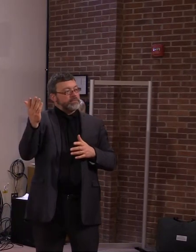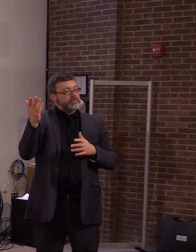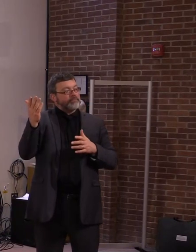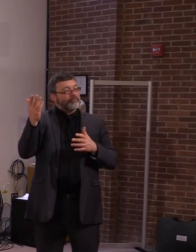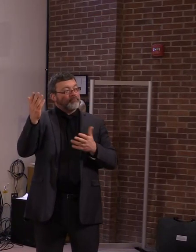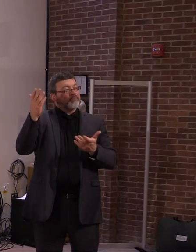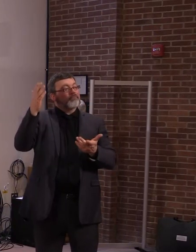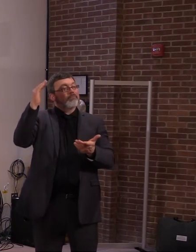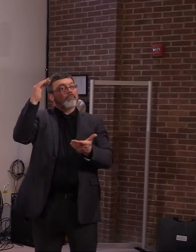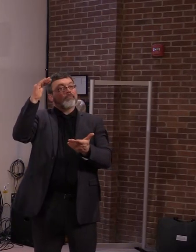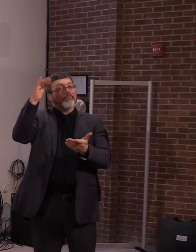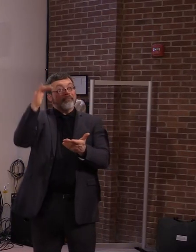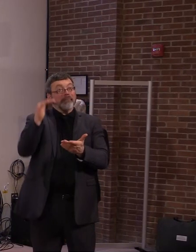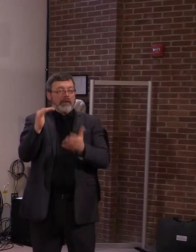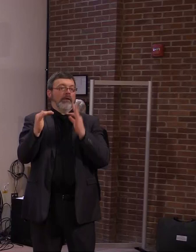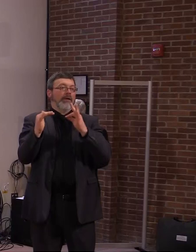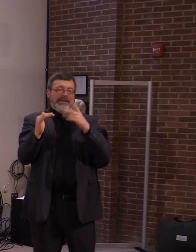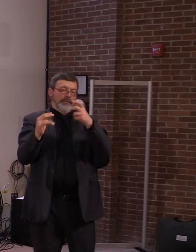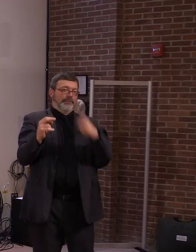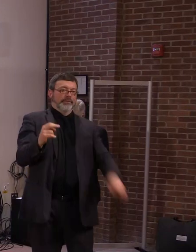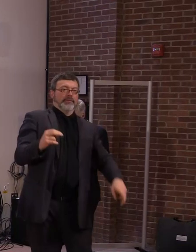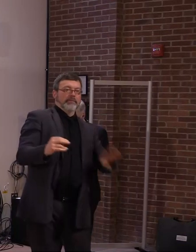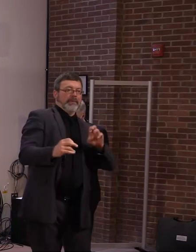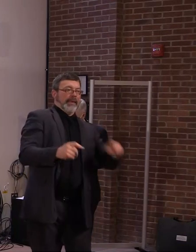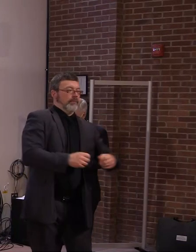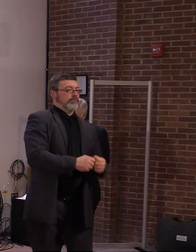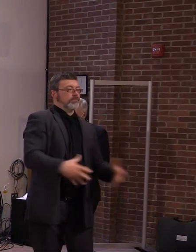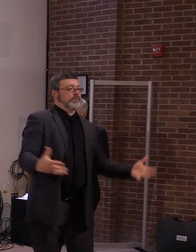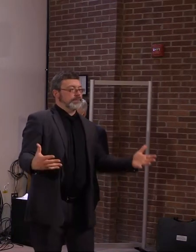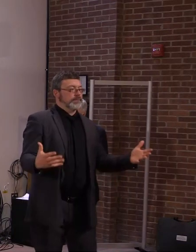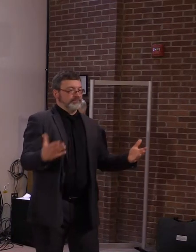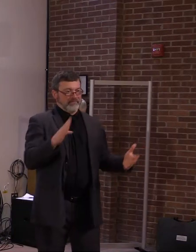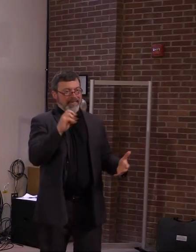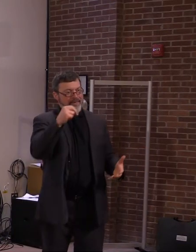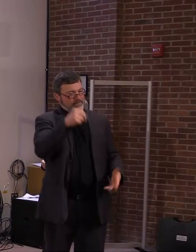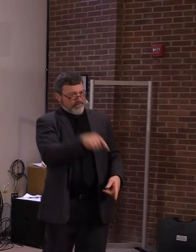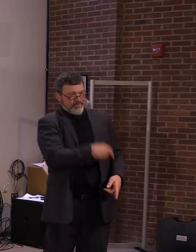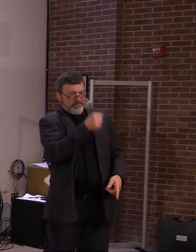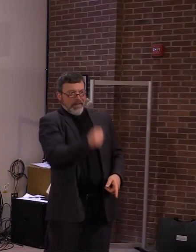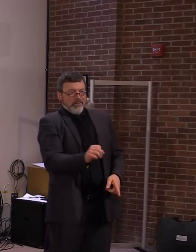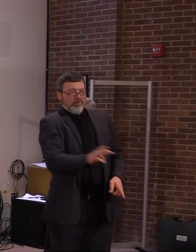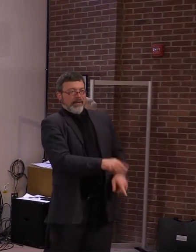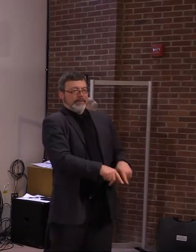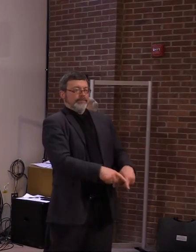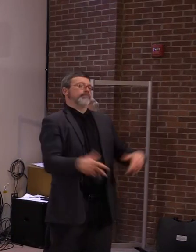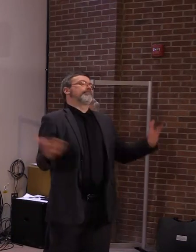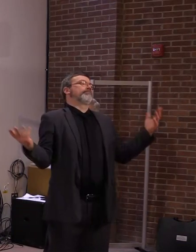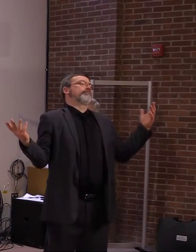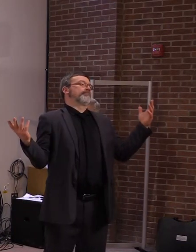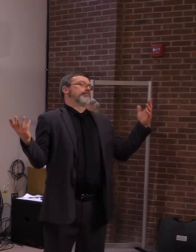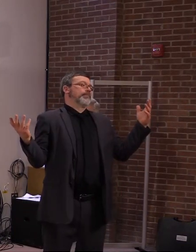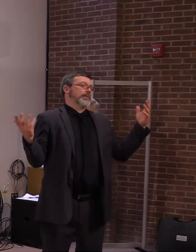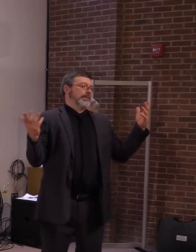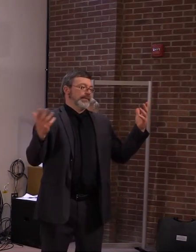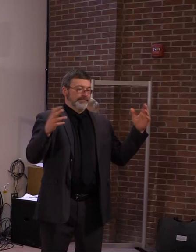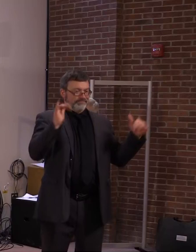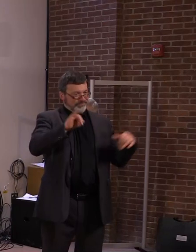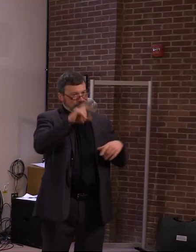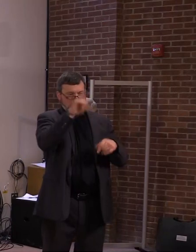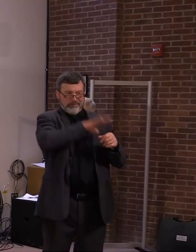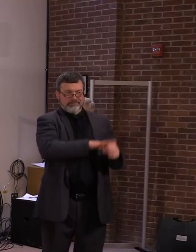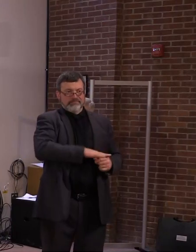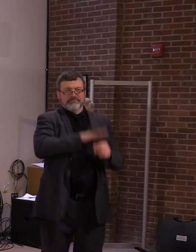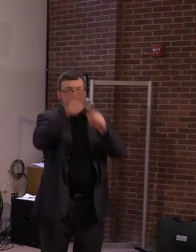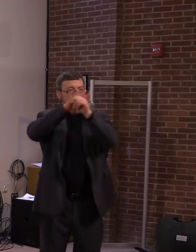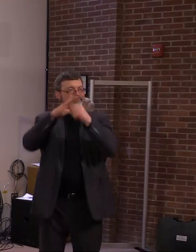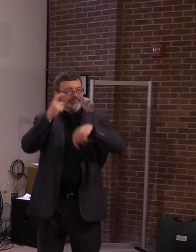migrating towards Rutland and Bennington. So it really depends on on the point in time, a snapshot in